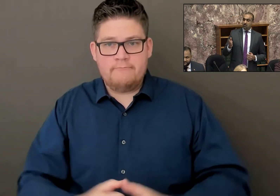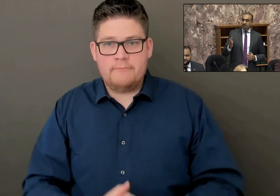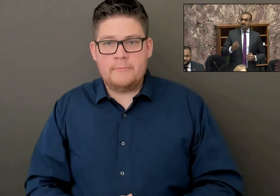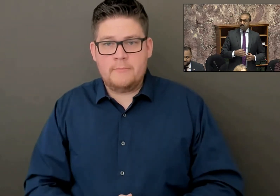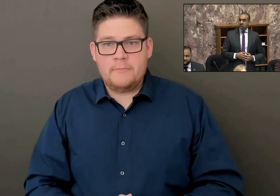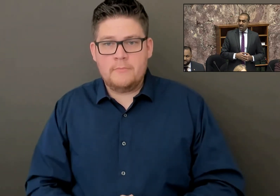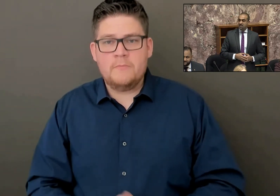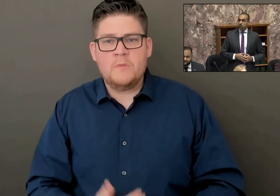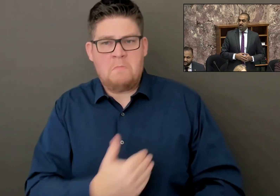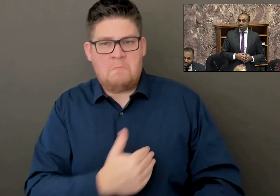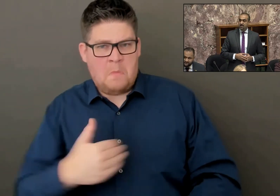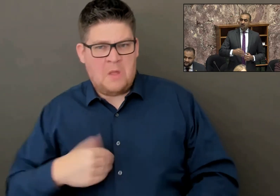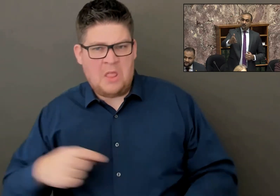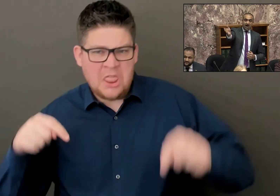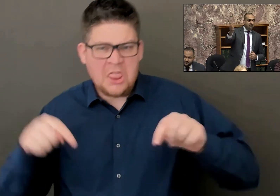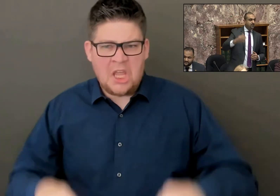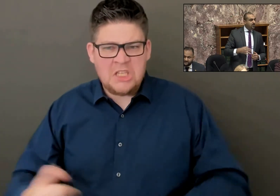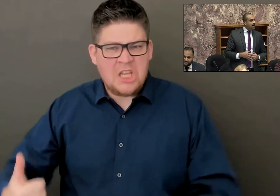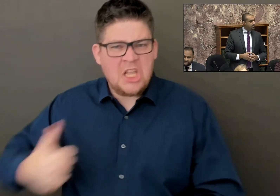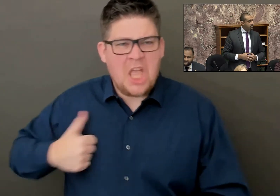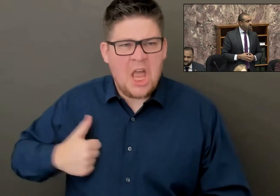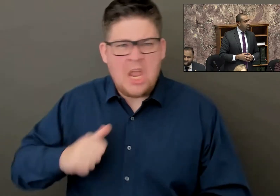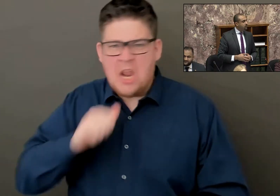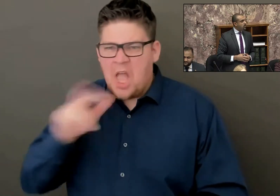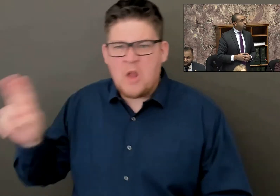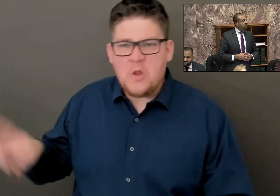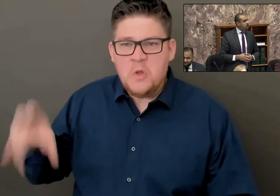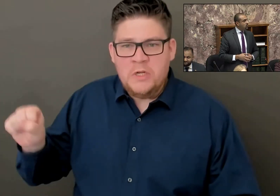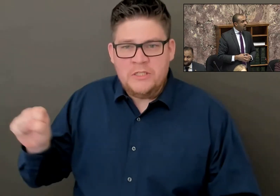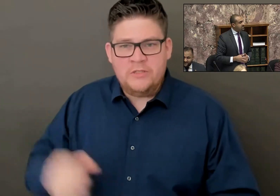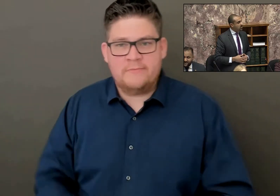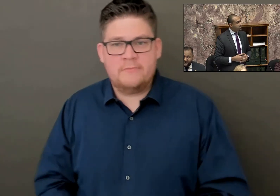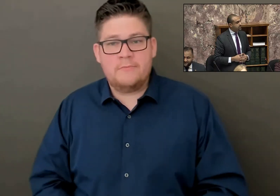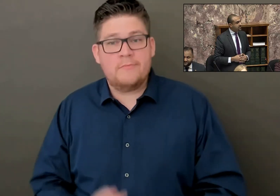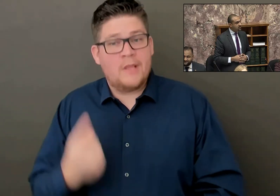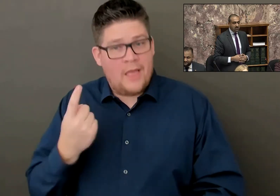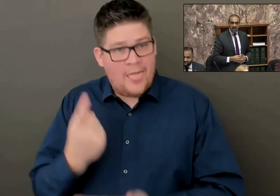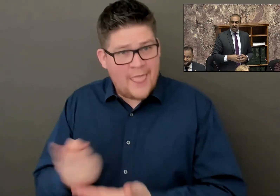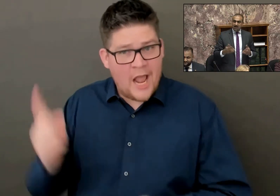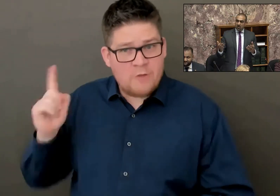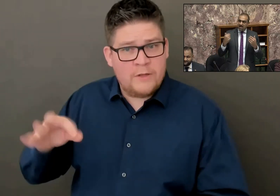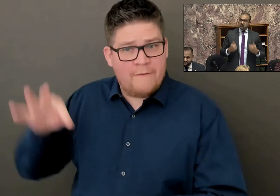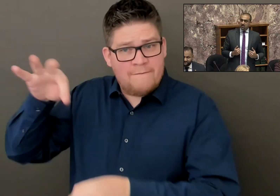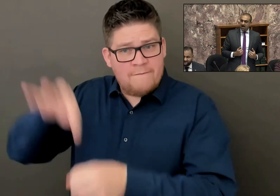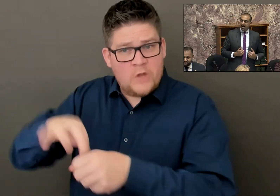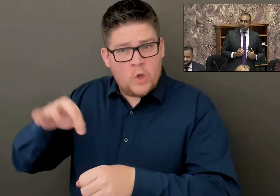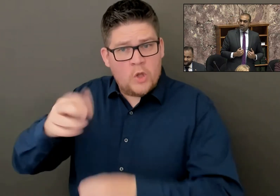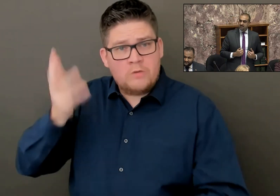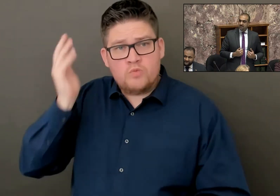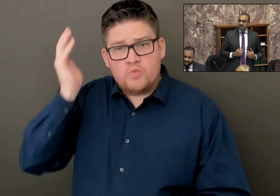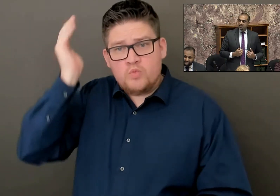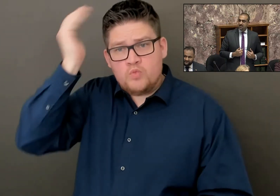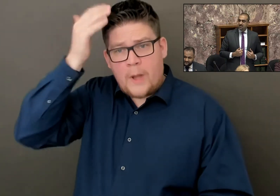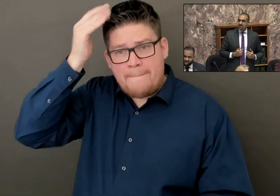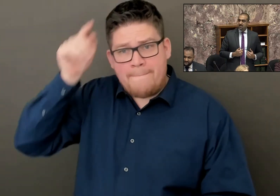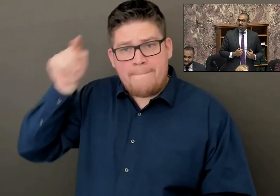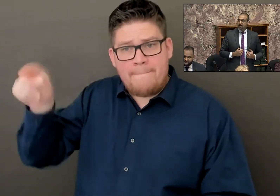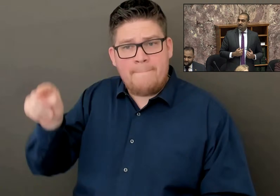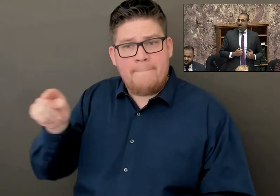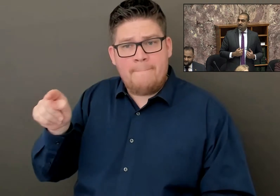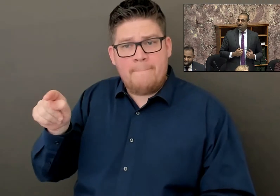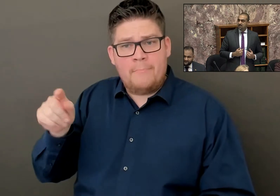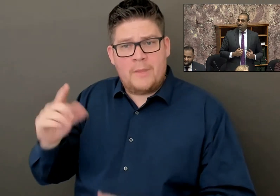send Trump a message last week, 5 of their members voted with the U.S., Honourable Speaker, and now they're lecturing us.